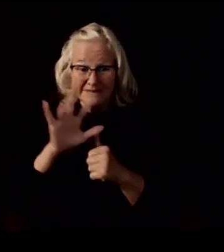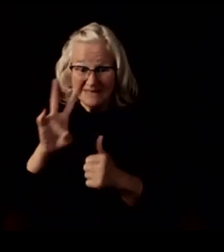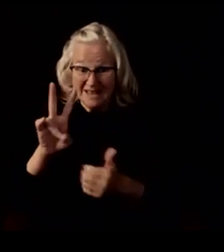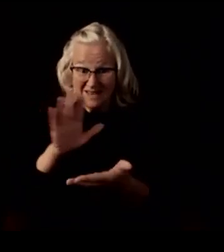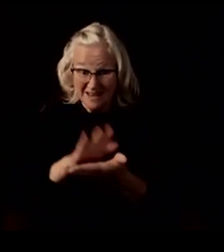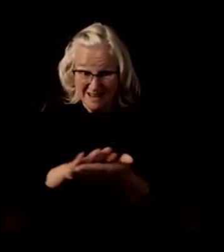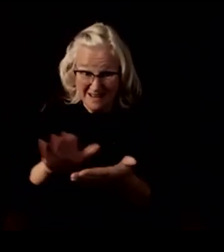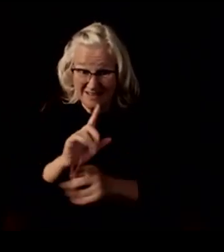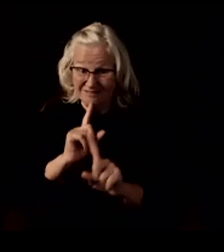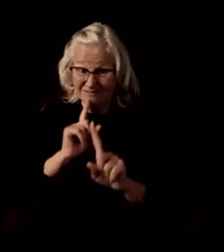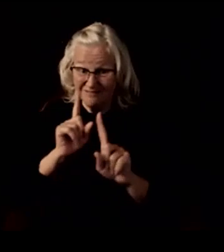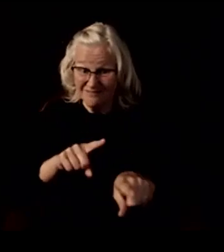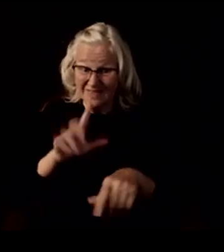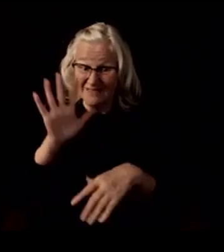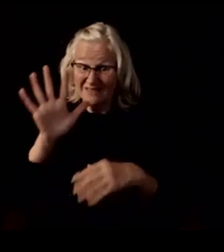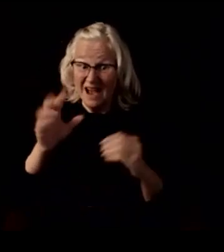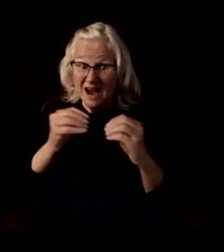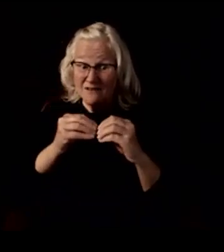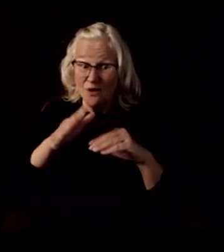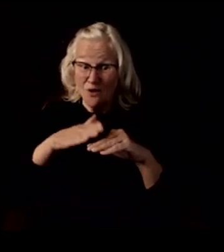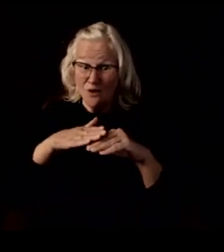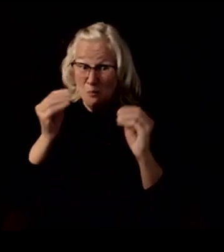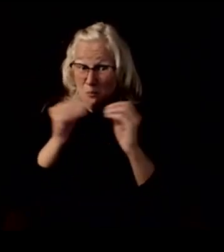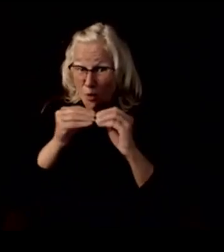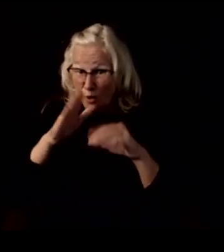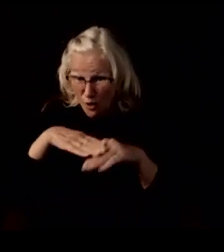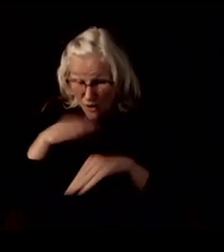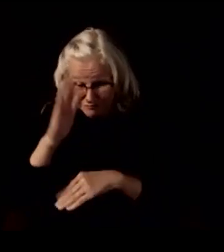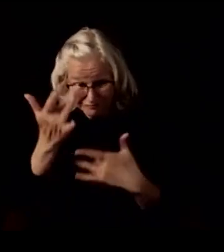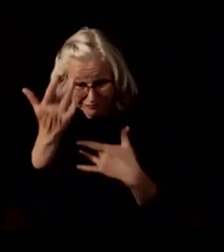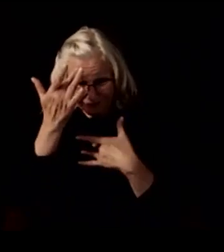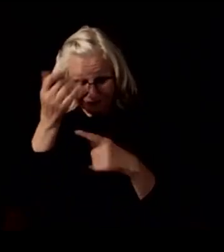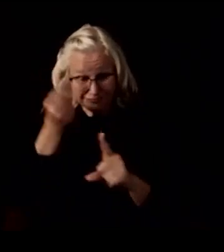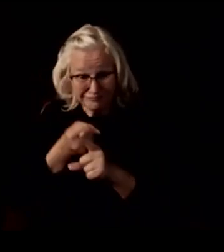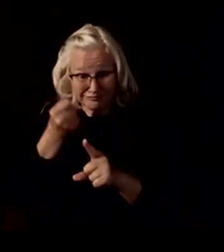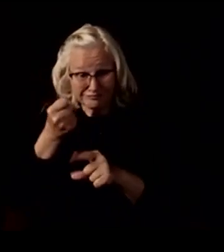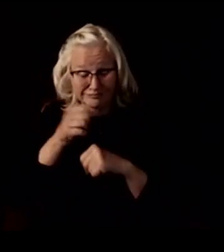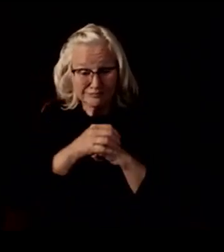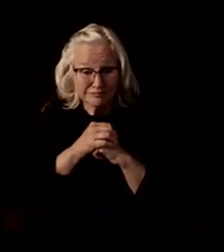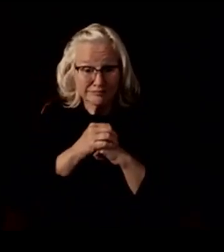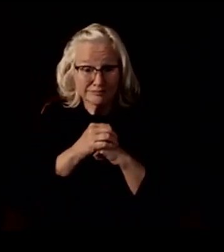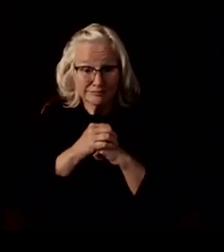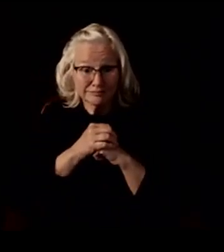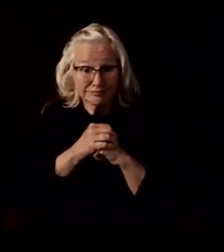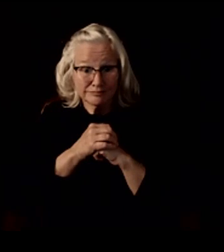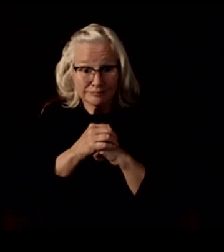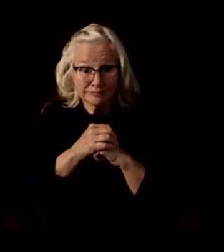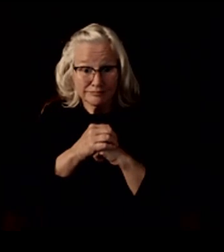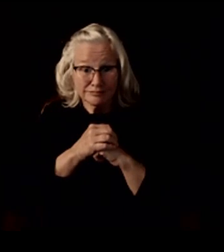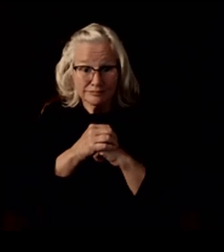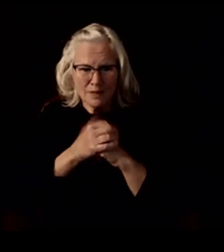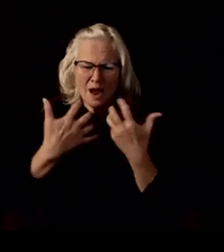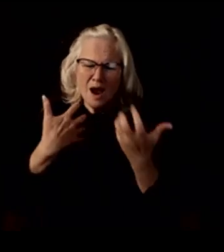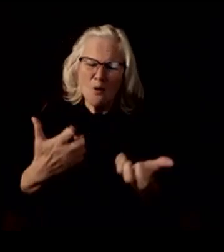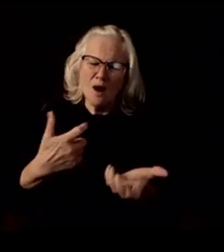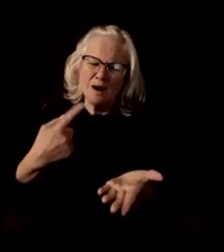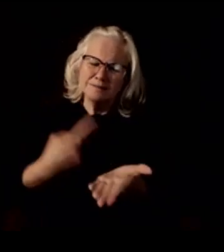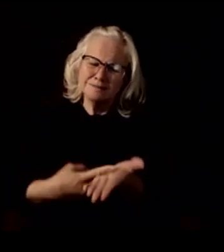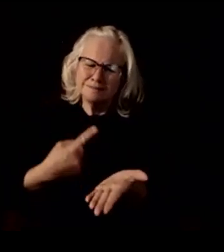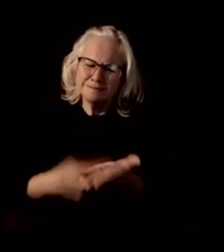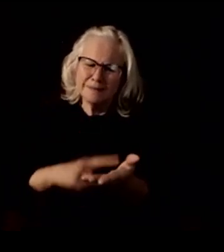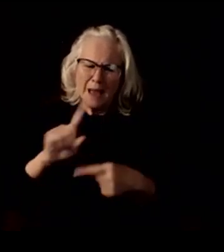200 colleges and universities in Minnesota. I want to talk a little bit about the rising case numbers that we're